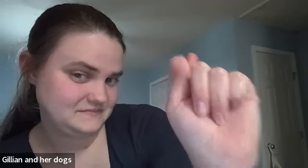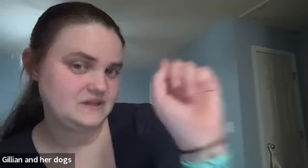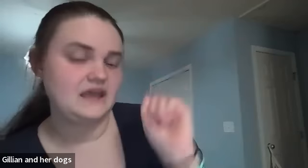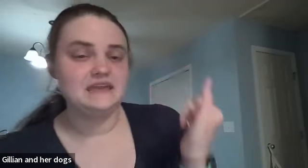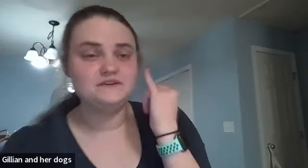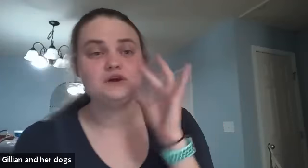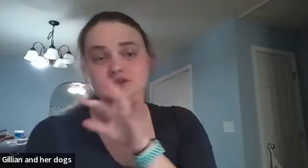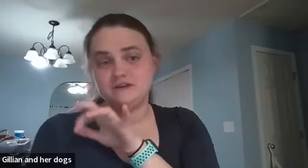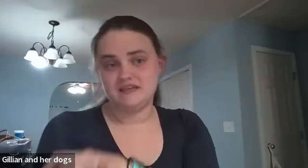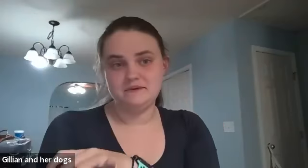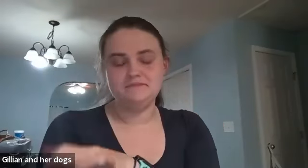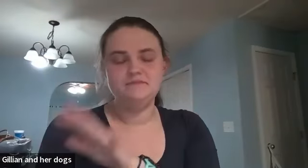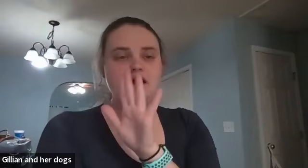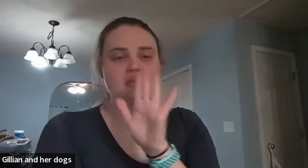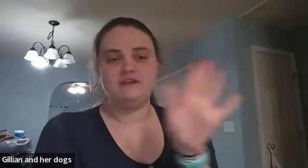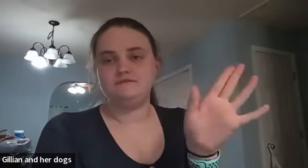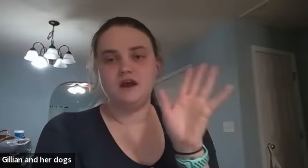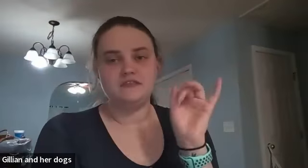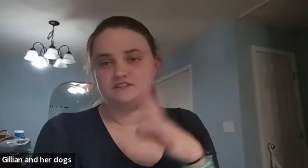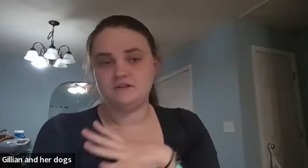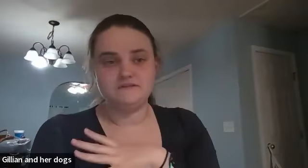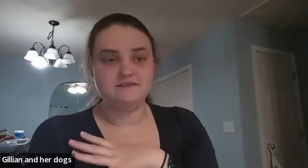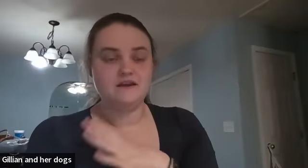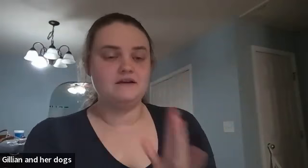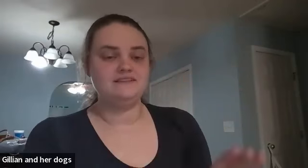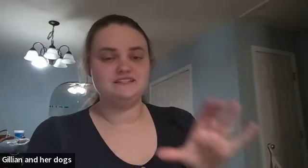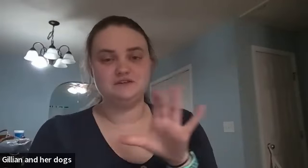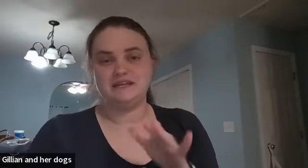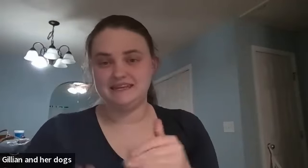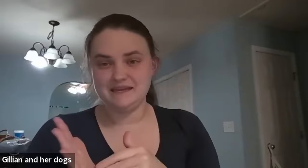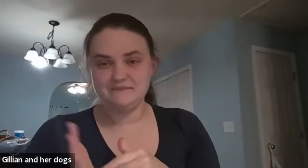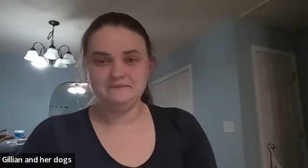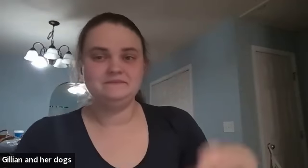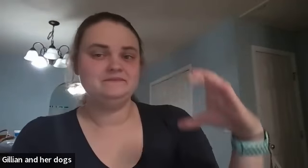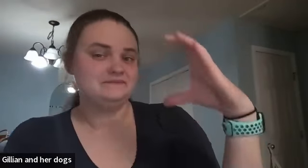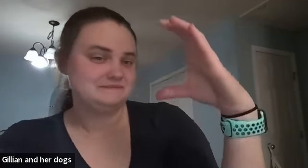Okay, if you know it, you can type it. If not, that's totally fine. All right, let's do it again.